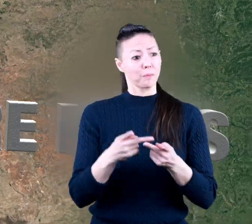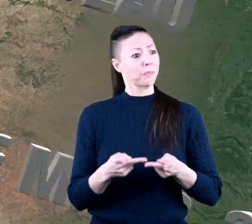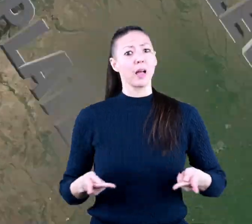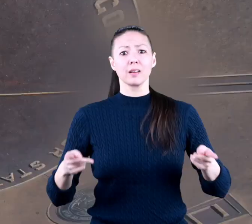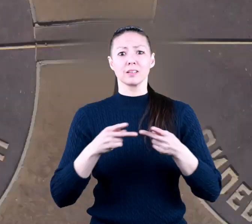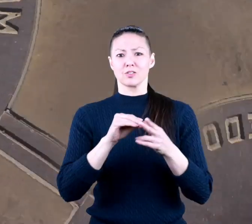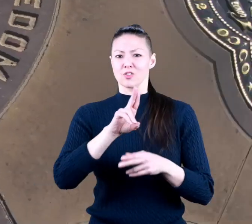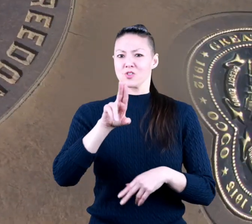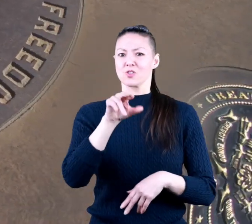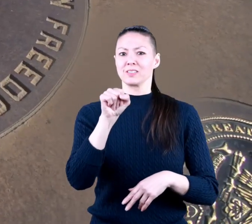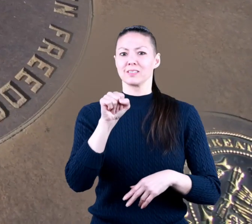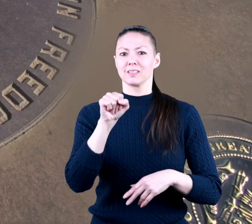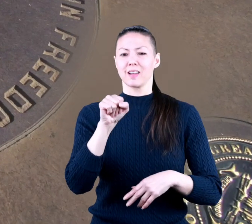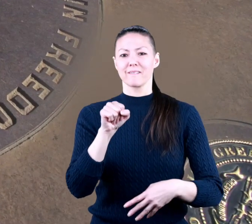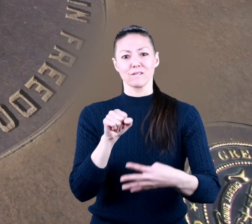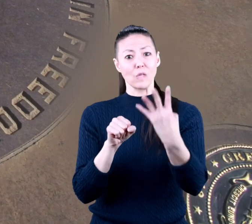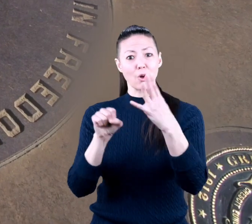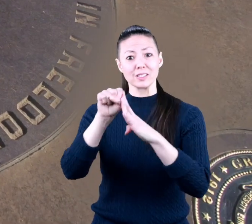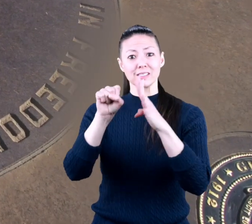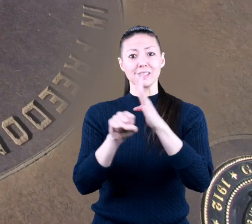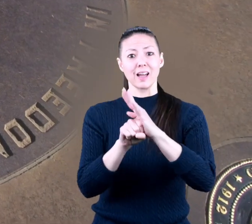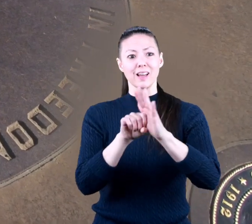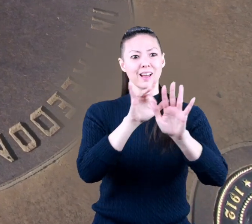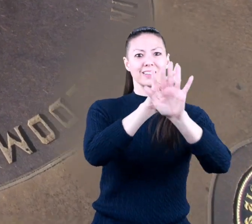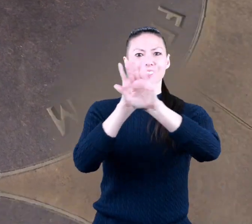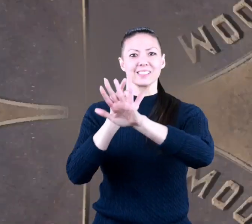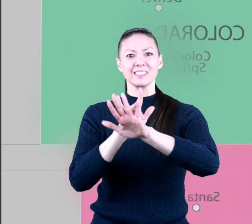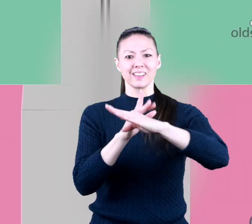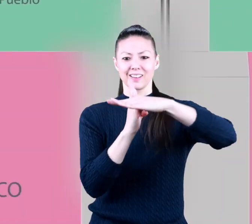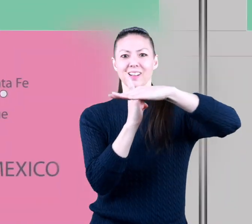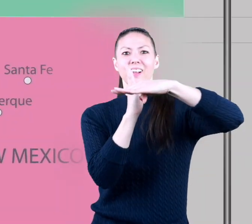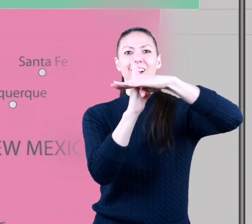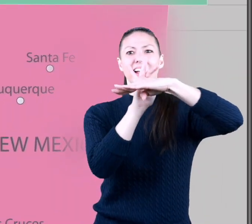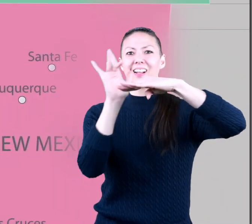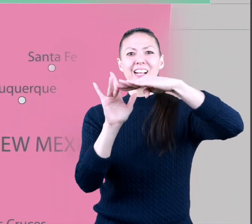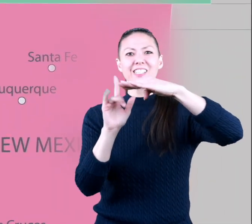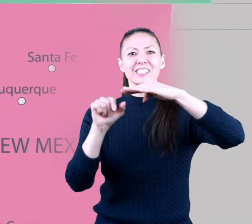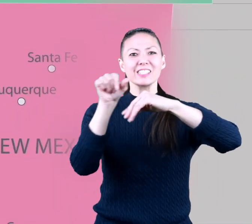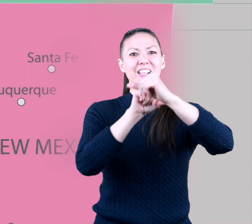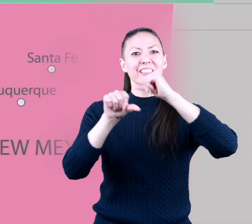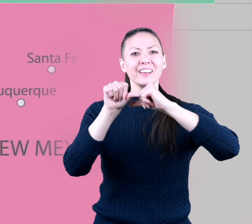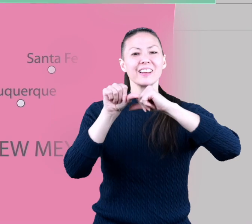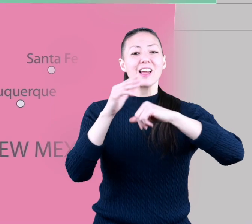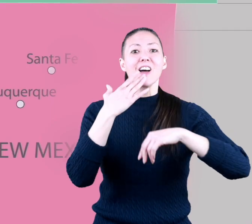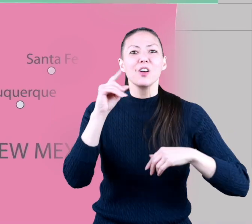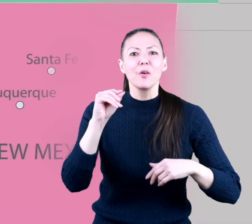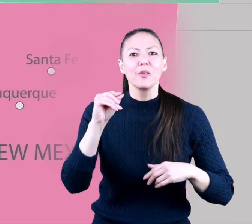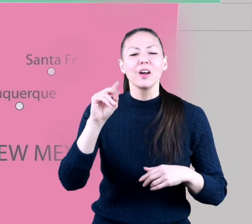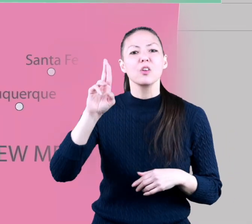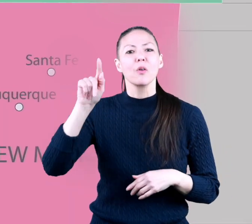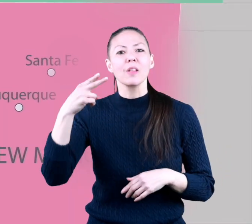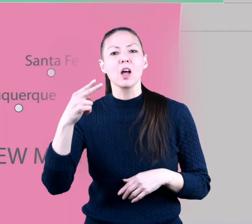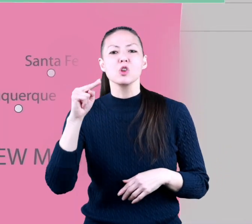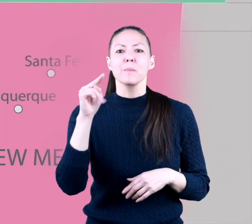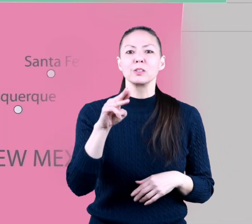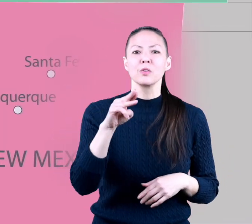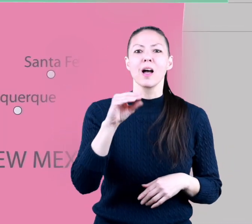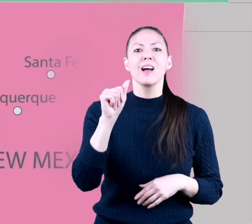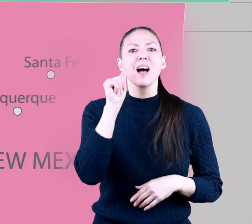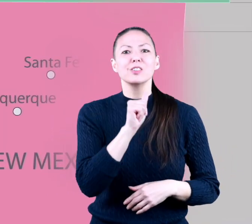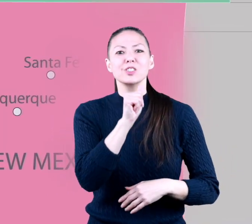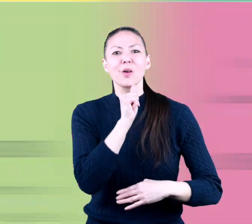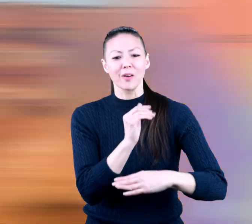is the only place in the U.S. where 4 states touch: Colorado, Utah, New Mexico,